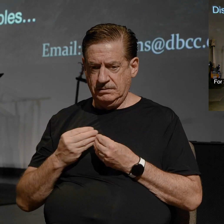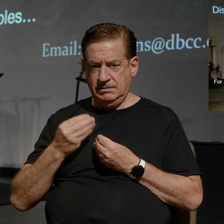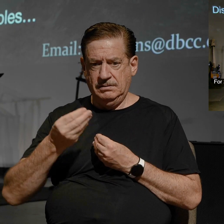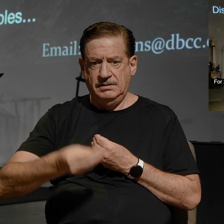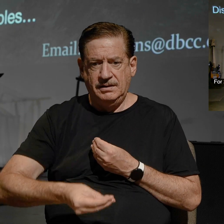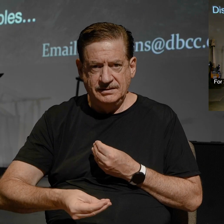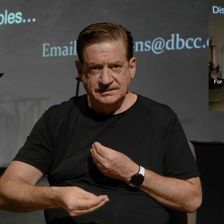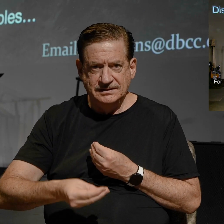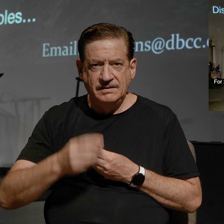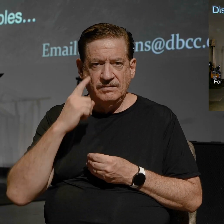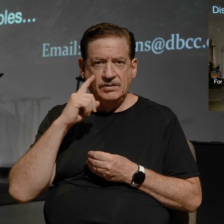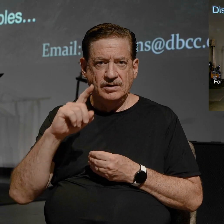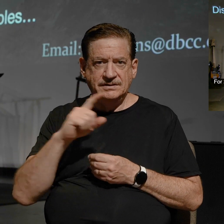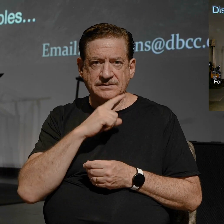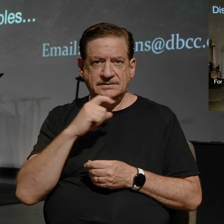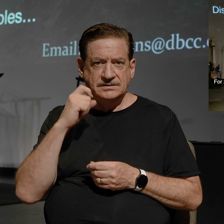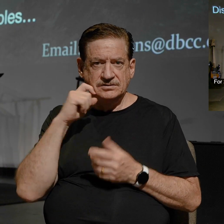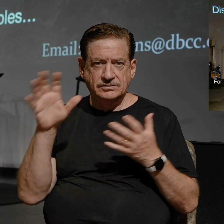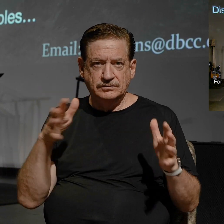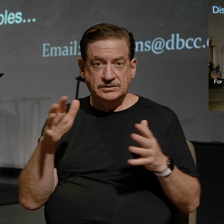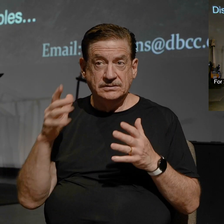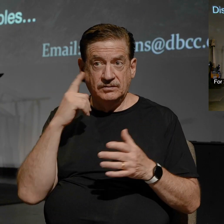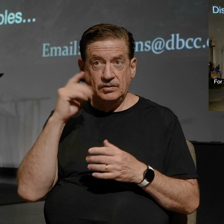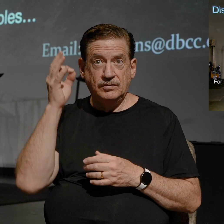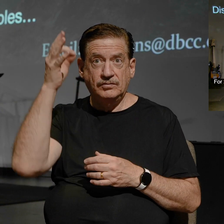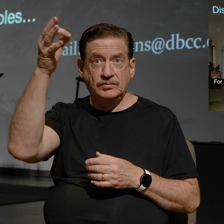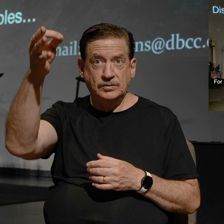Desert Breeze? That future generations